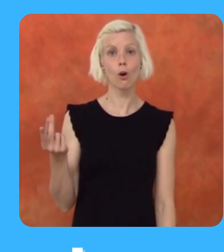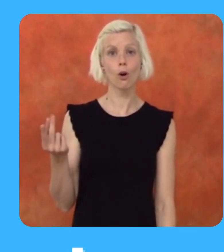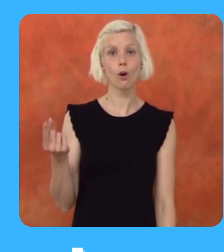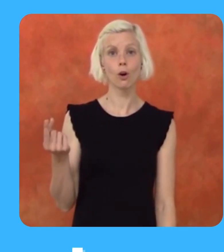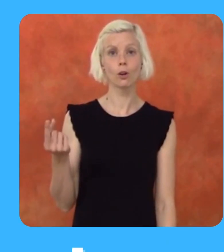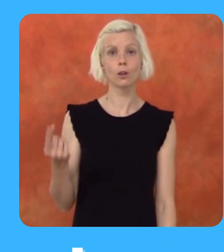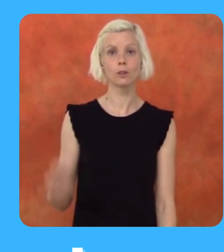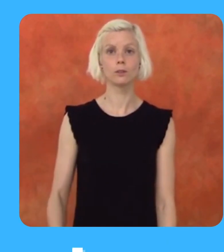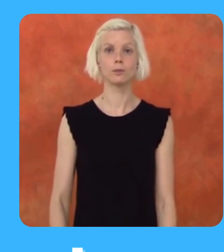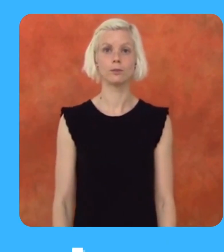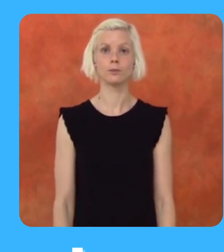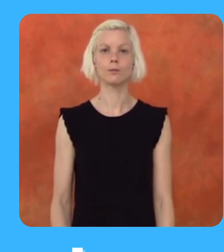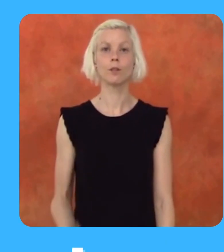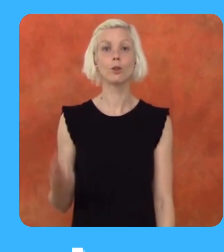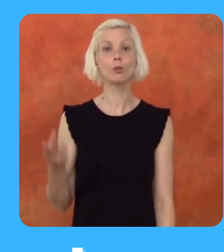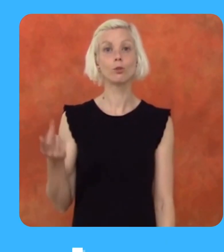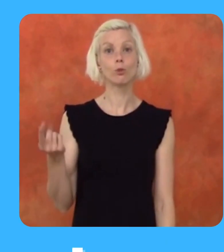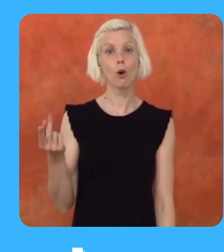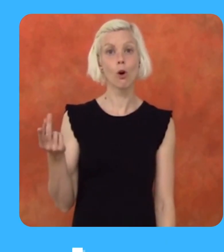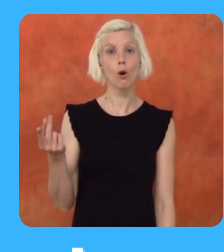Doggy. This is a sign for dog. Snap your fingers. Act like you're calling the doggy.